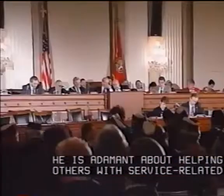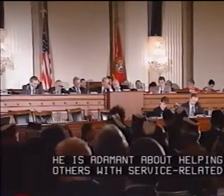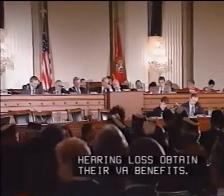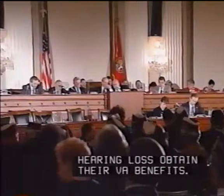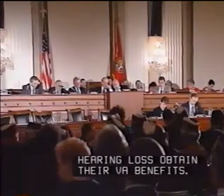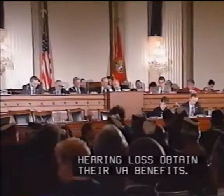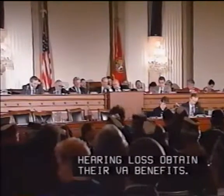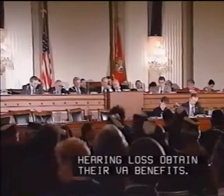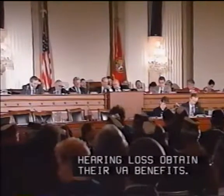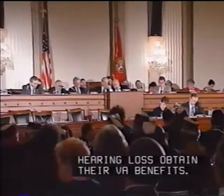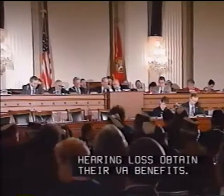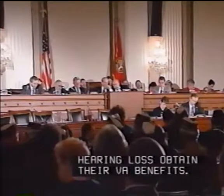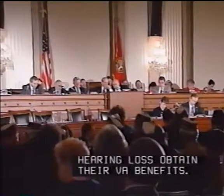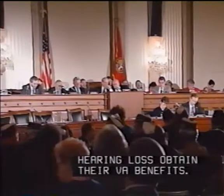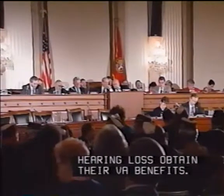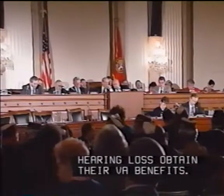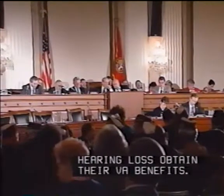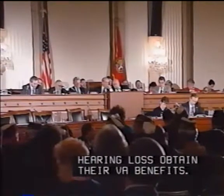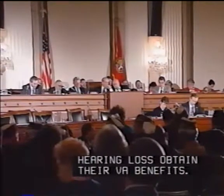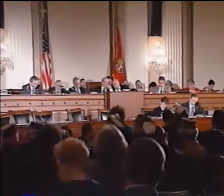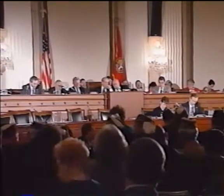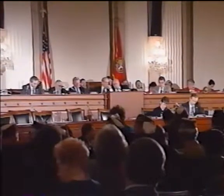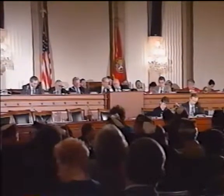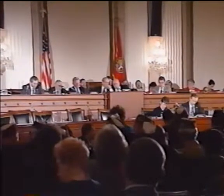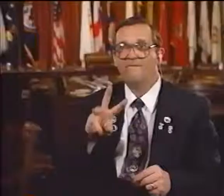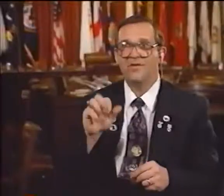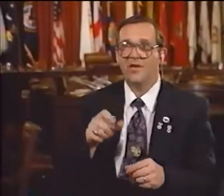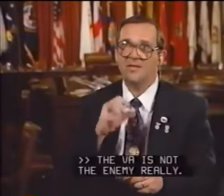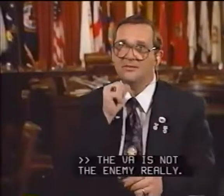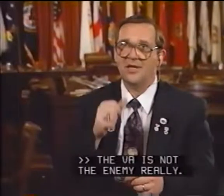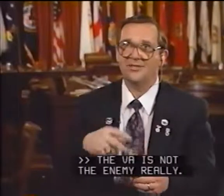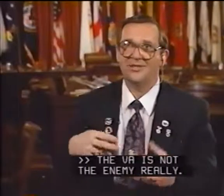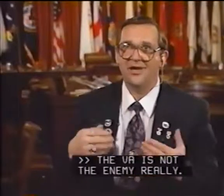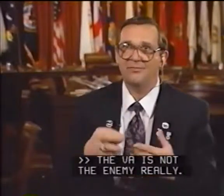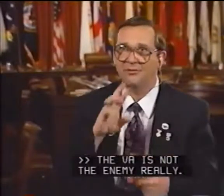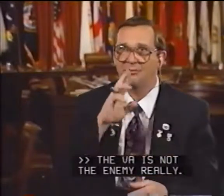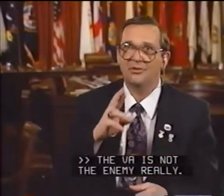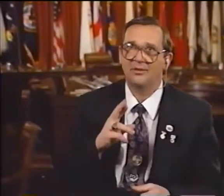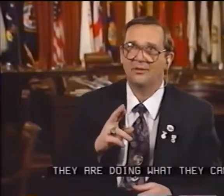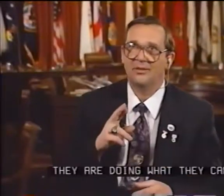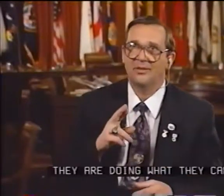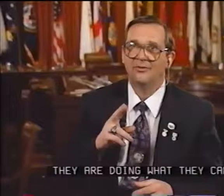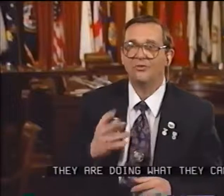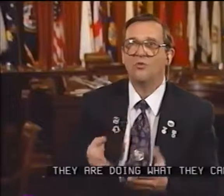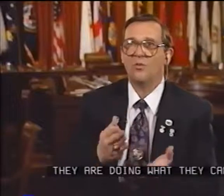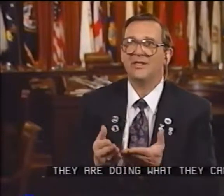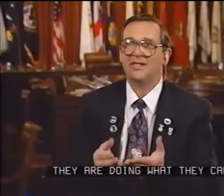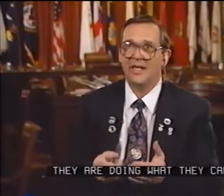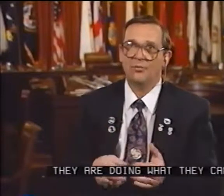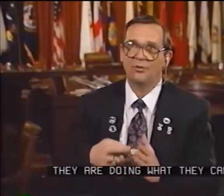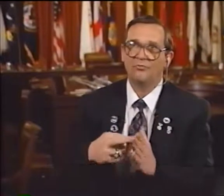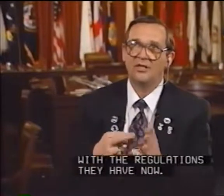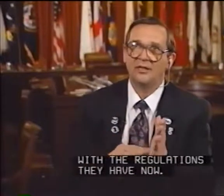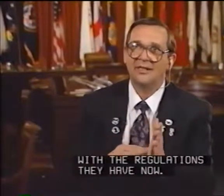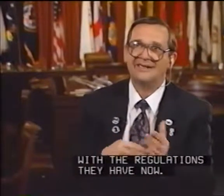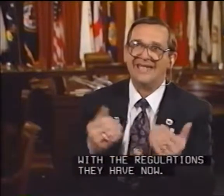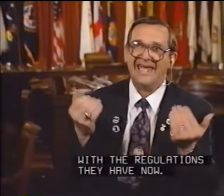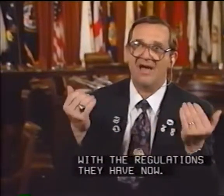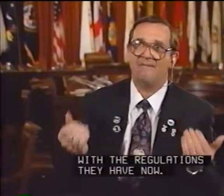-related hearing loss obtain their VA benefits. VA is not the enemy, really. They're doing what they can with the regulations they have